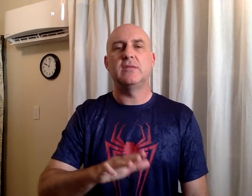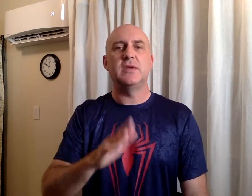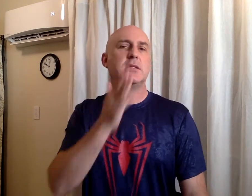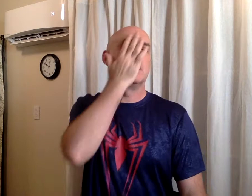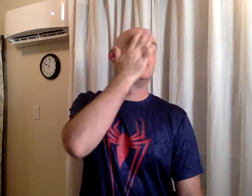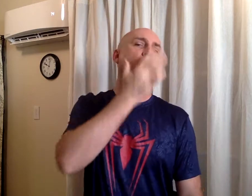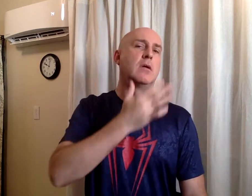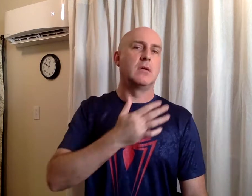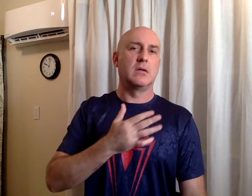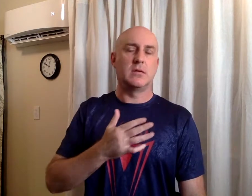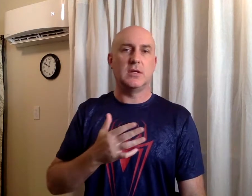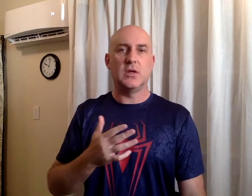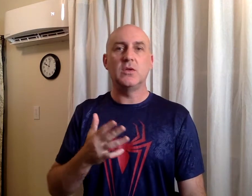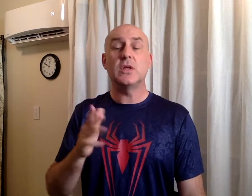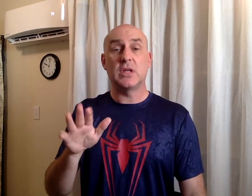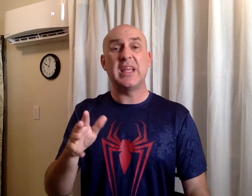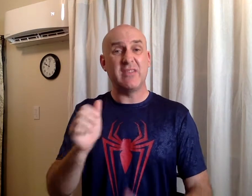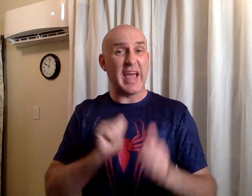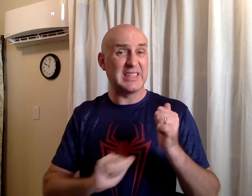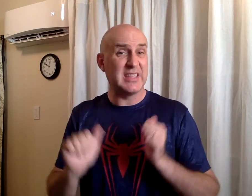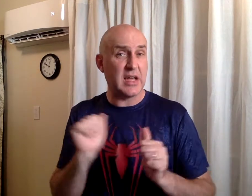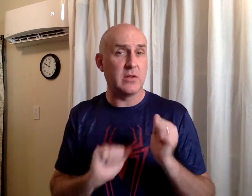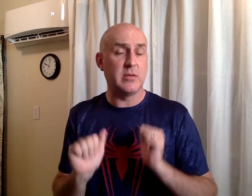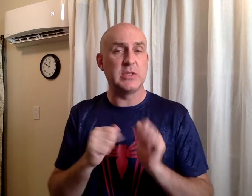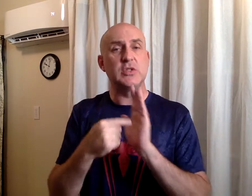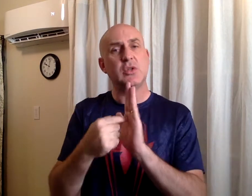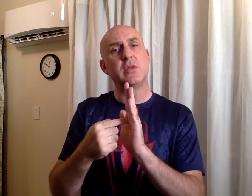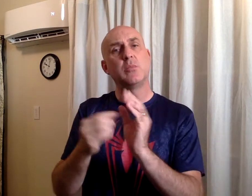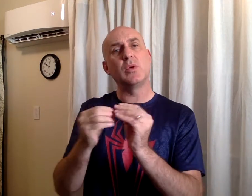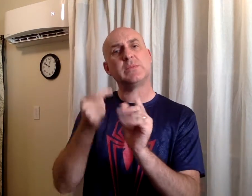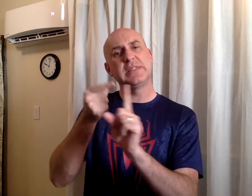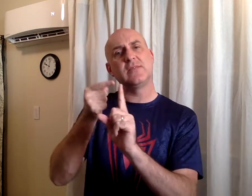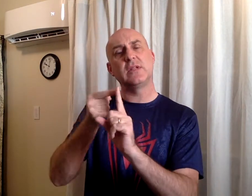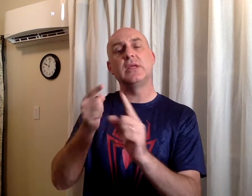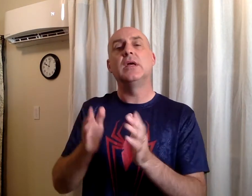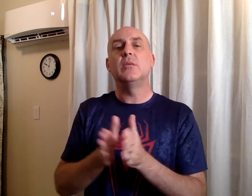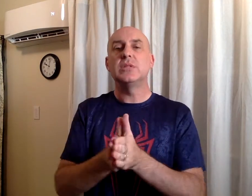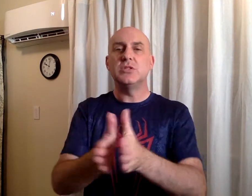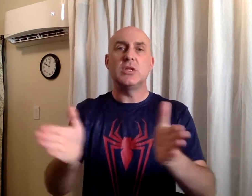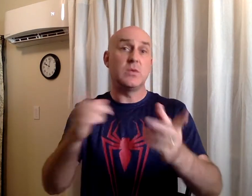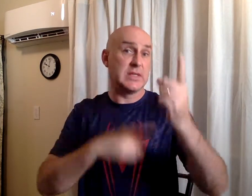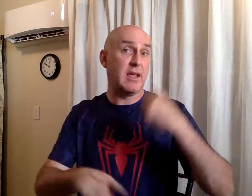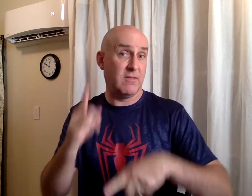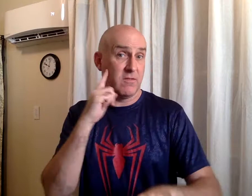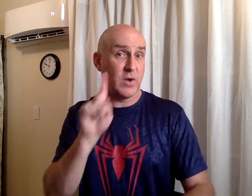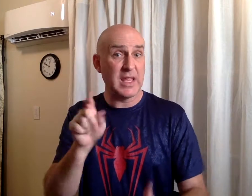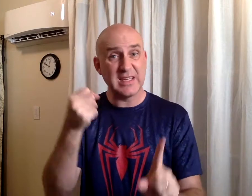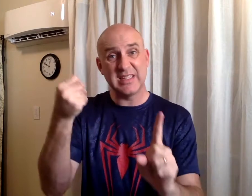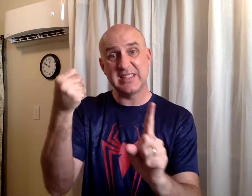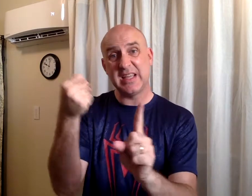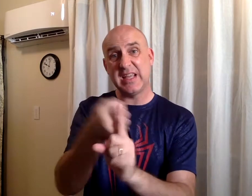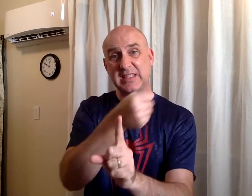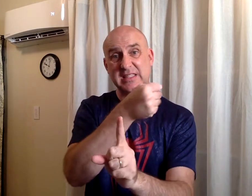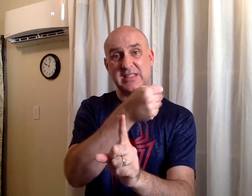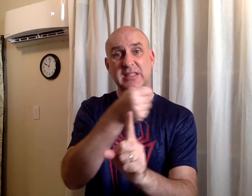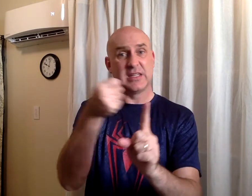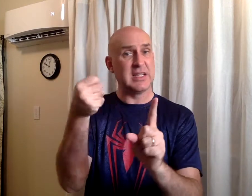face. You know, you can kind of act it out a little bit to show them more specifically. But the general sign for hit is hit.